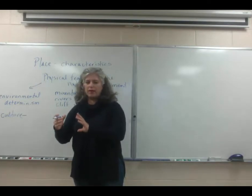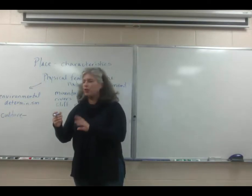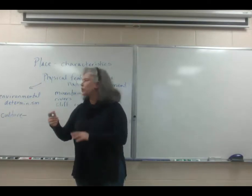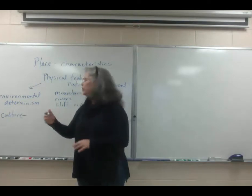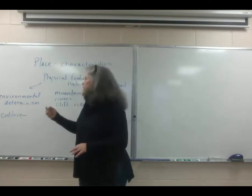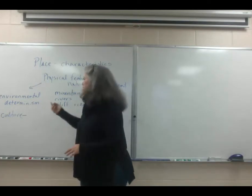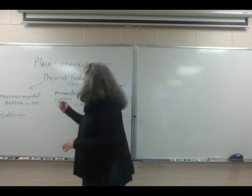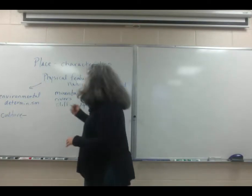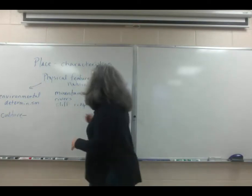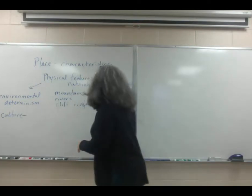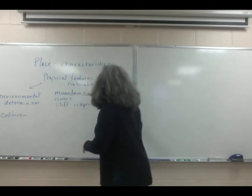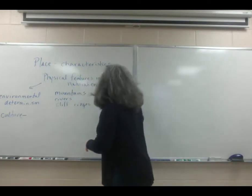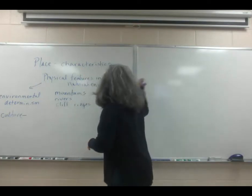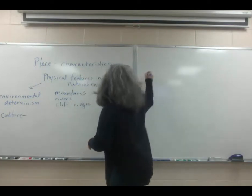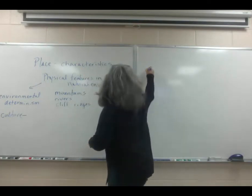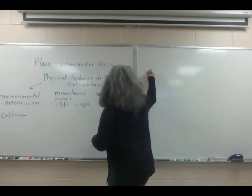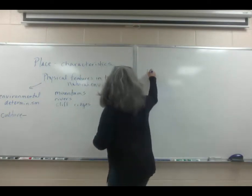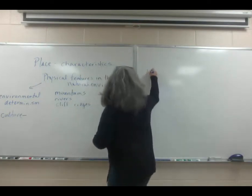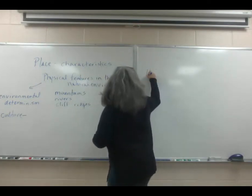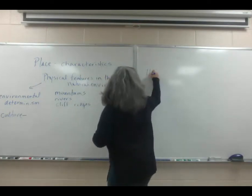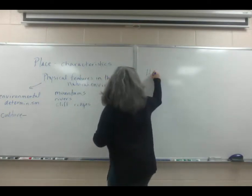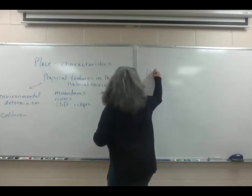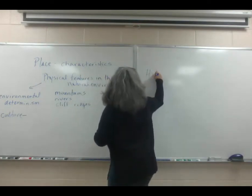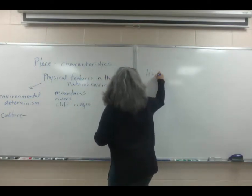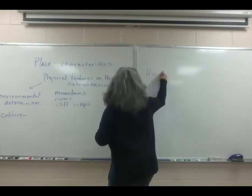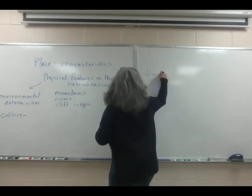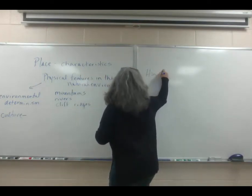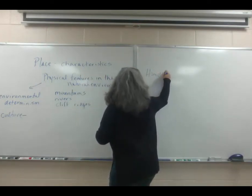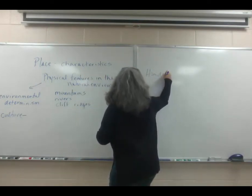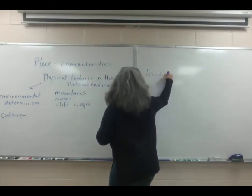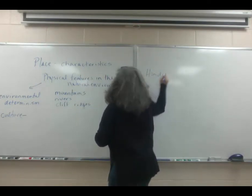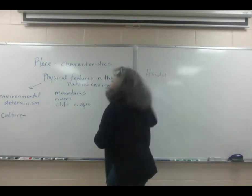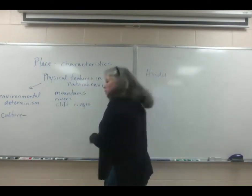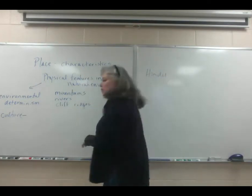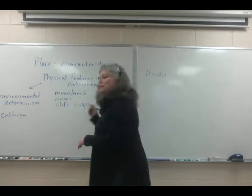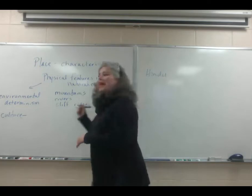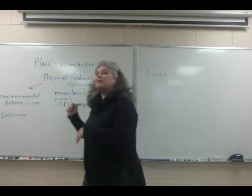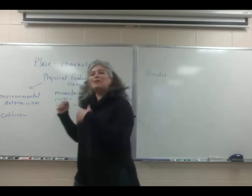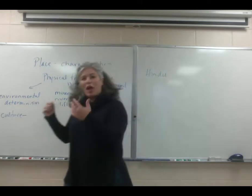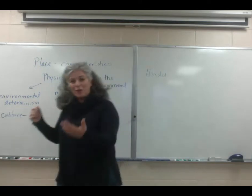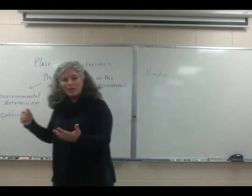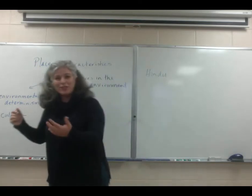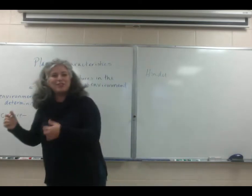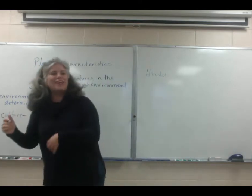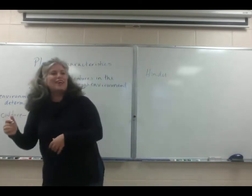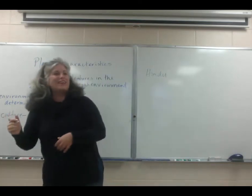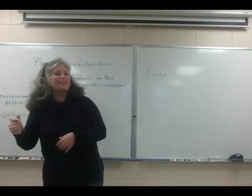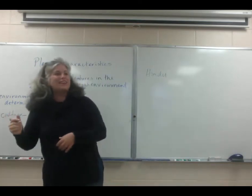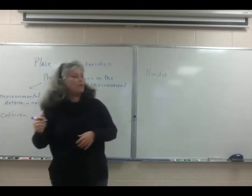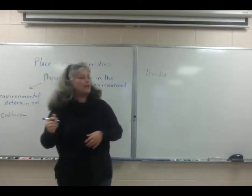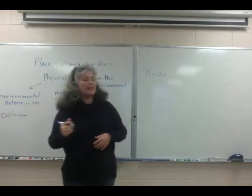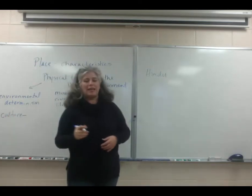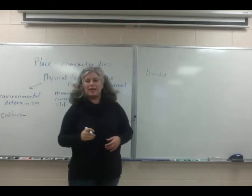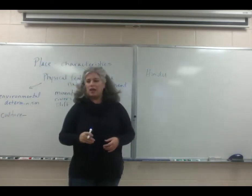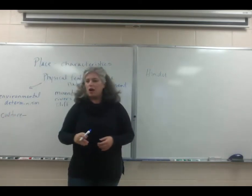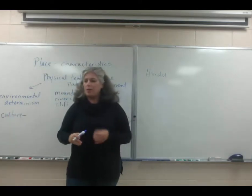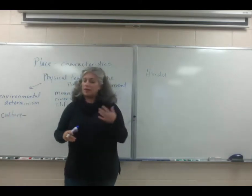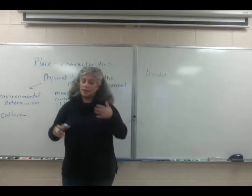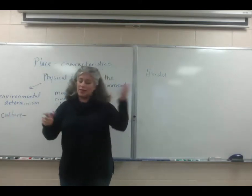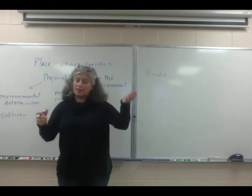Hindu is a religion and a people and a language that's common